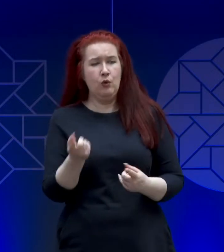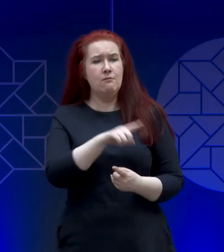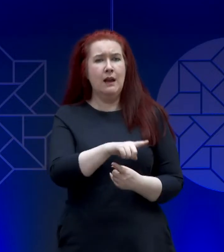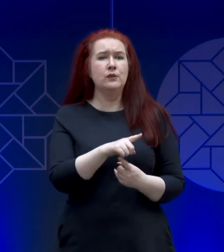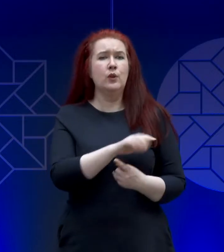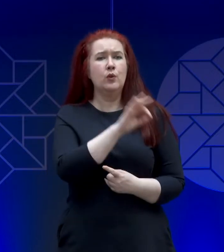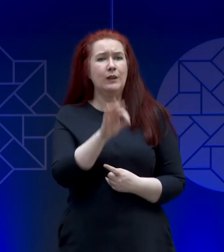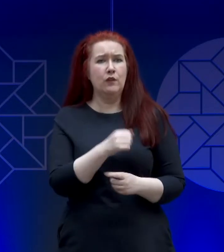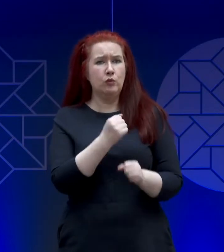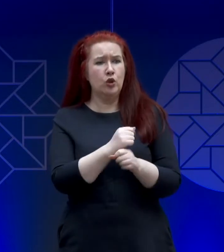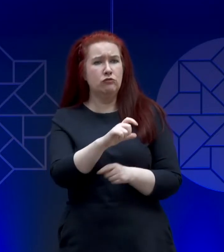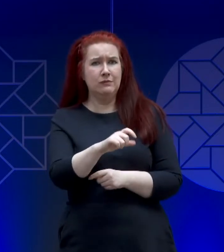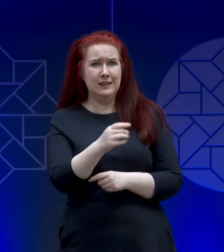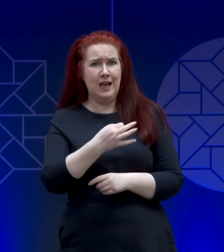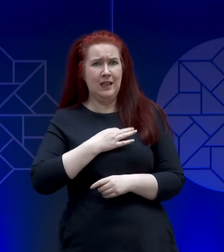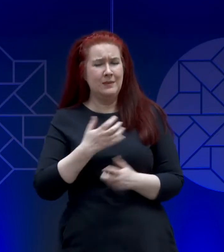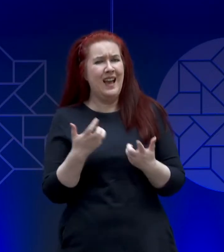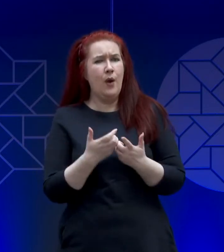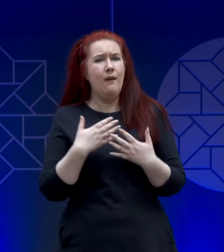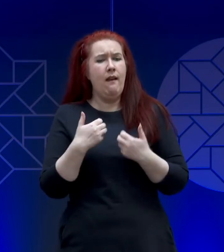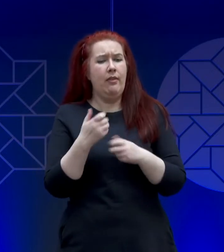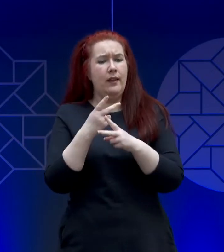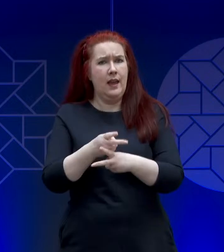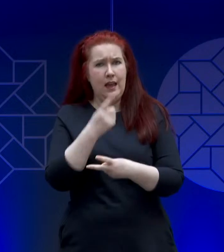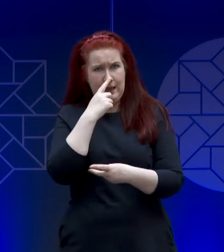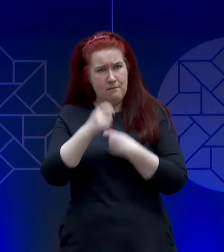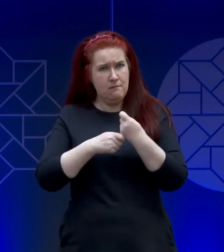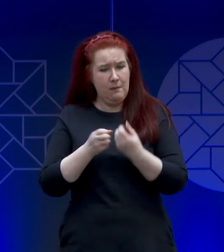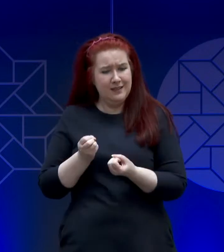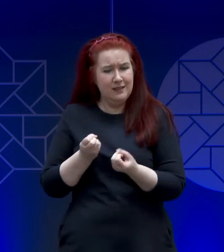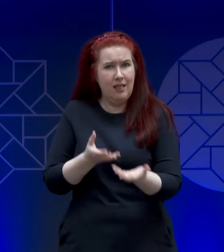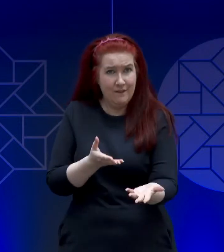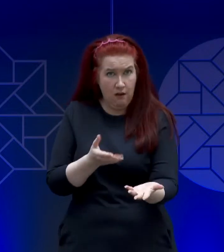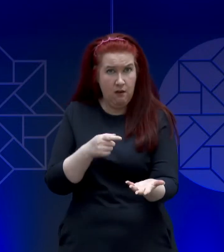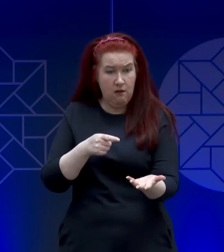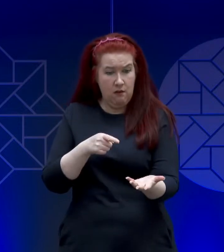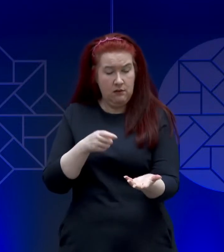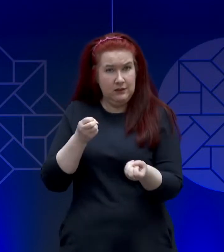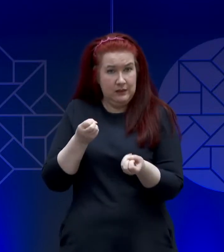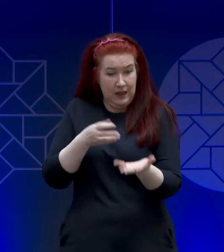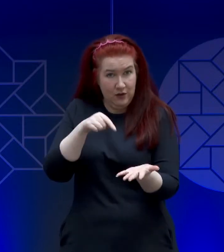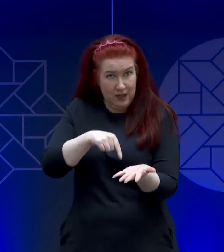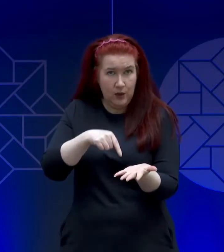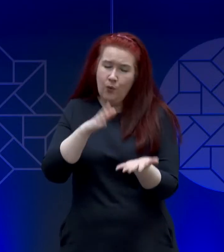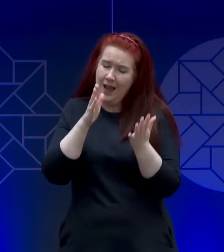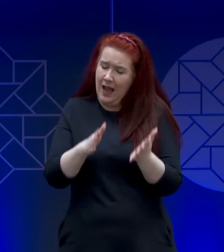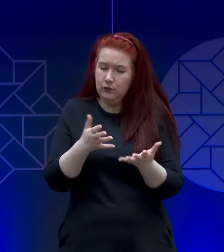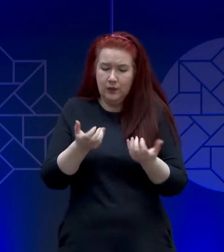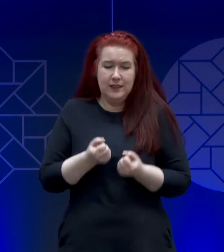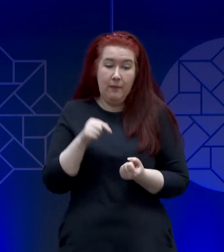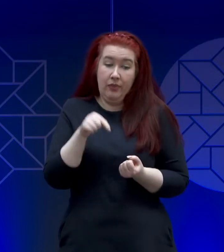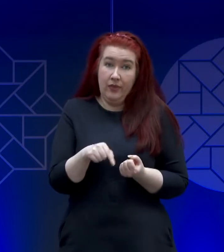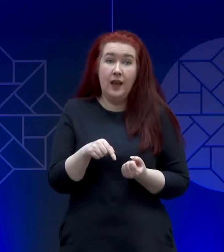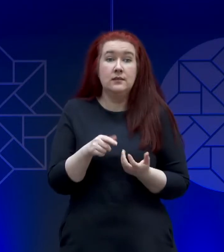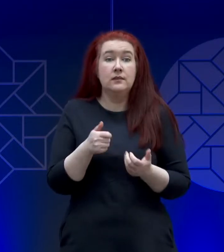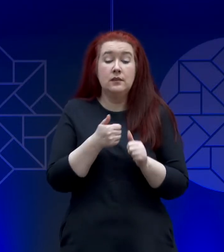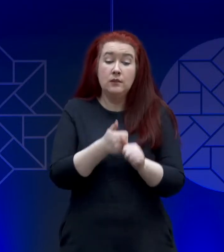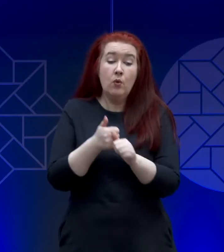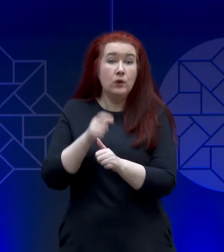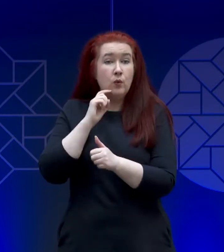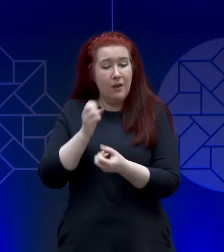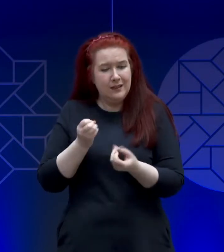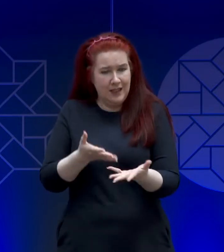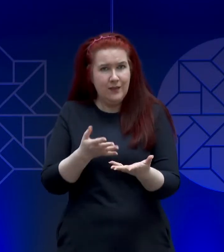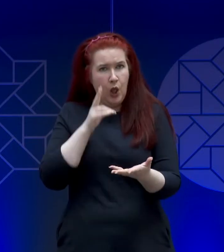me about how healthcare is delivered, I think we have to accept that healthcare support will be